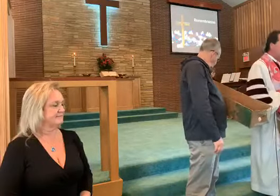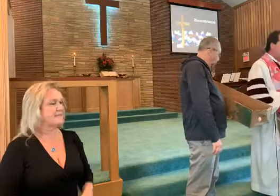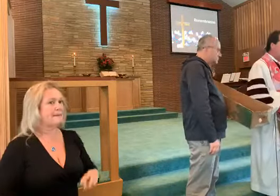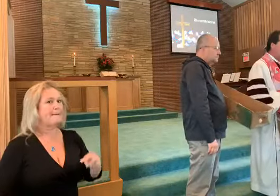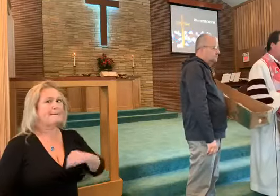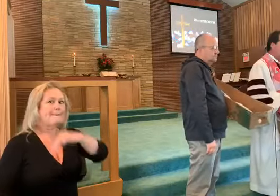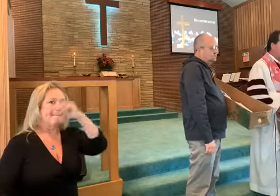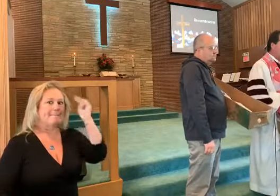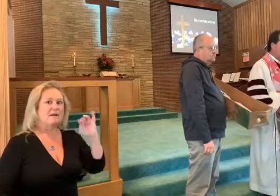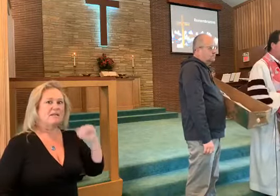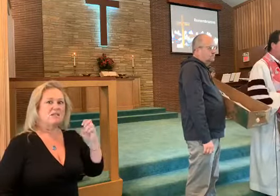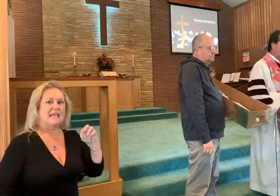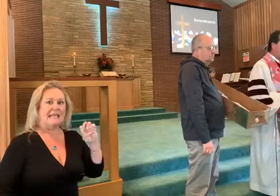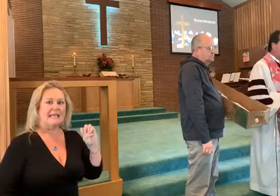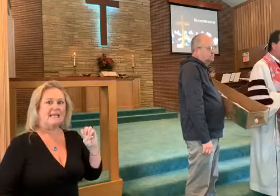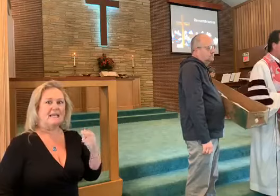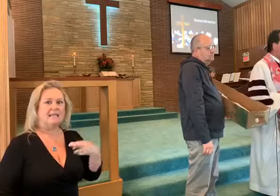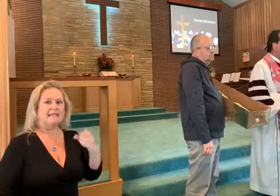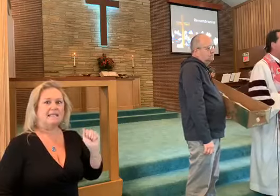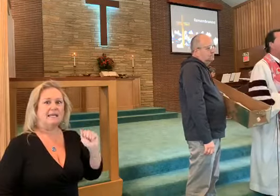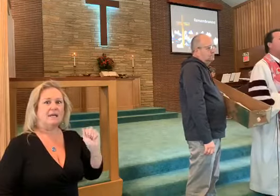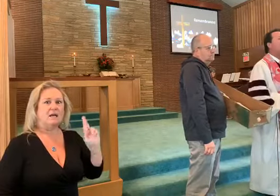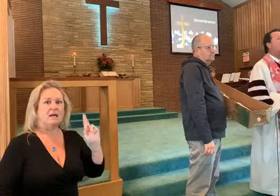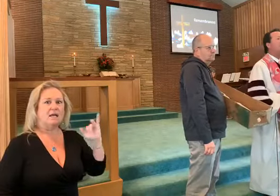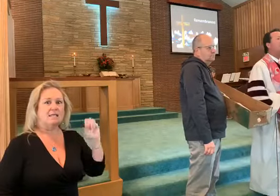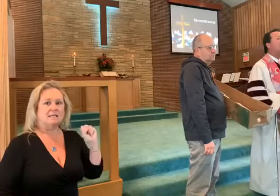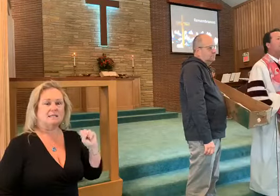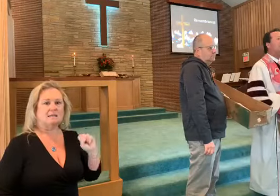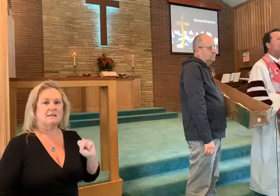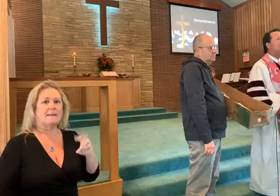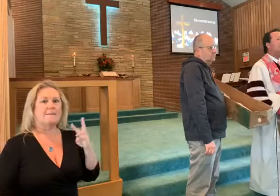Mary Jane Harris, June